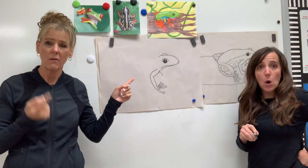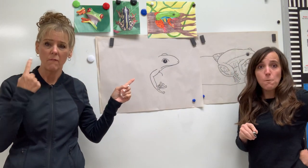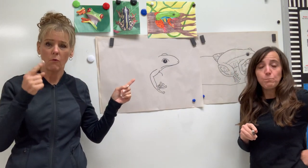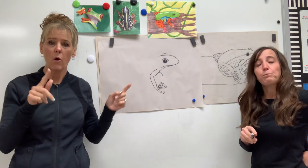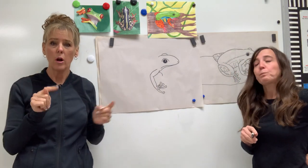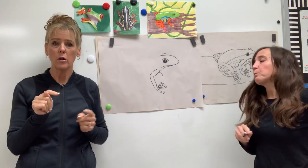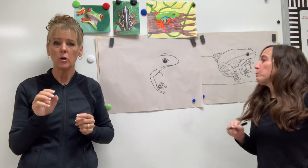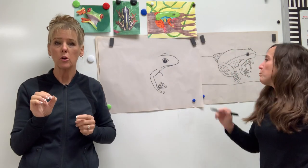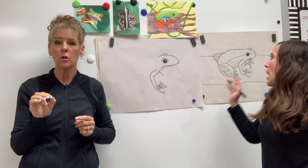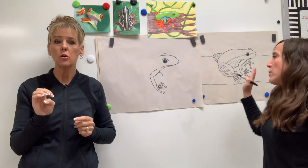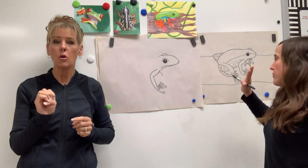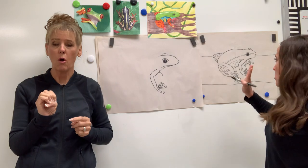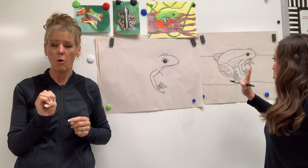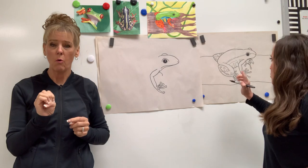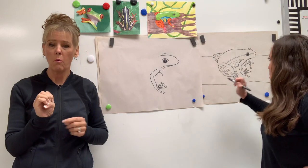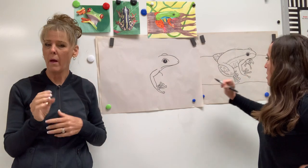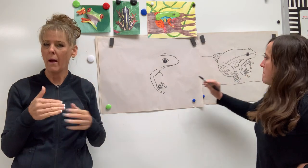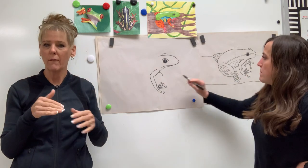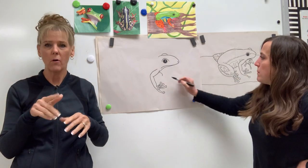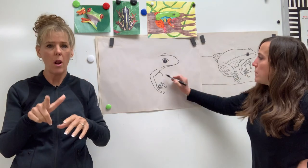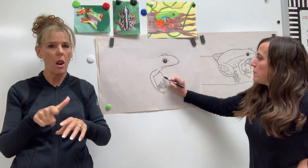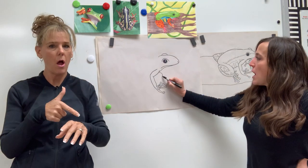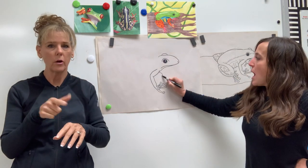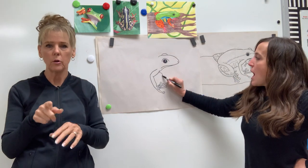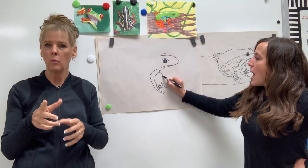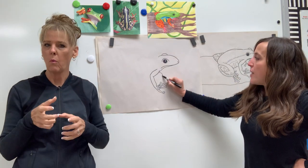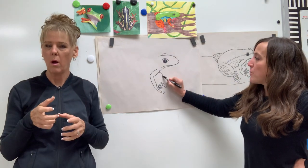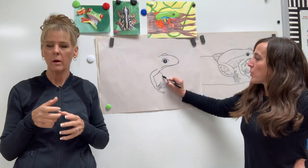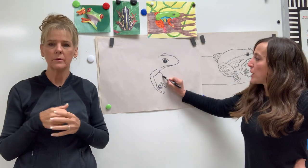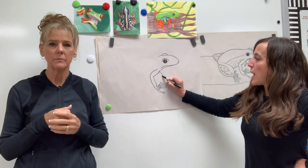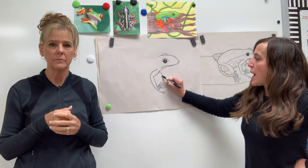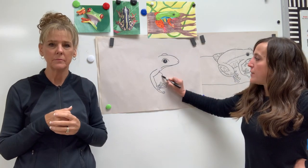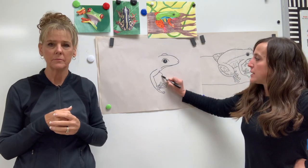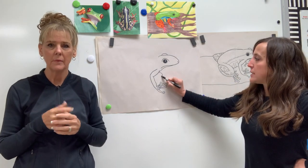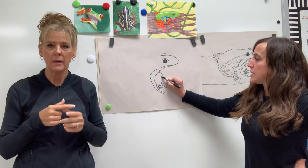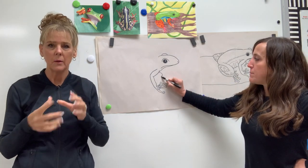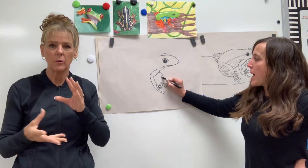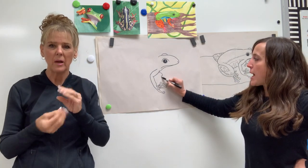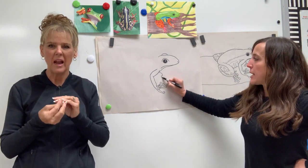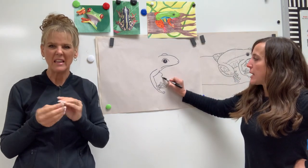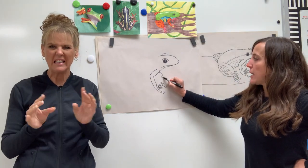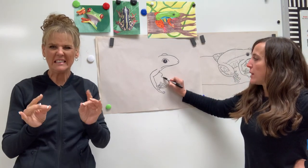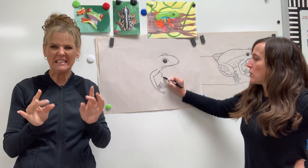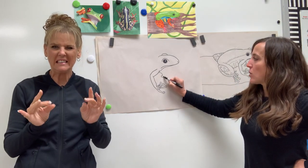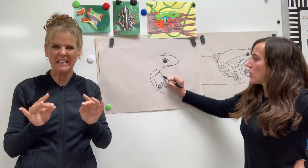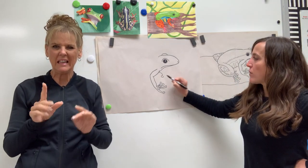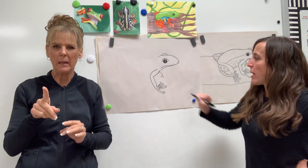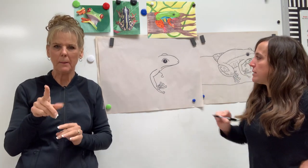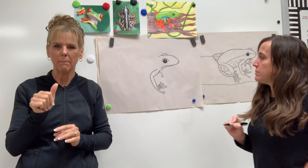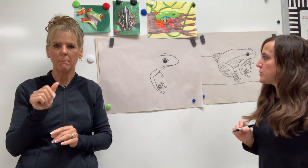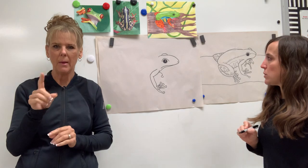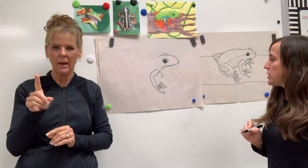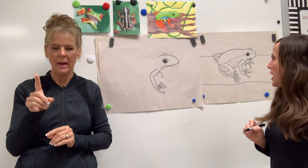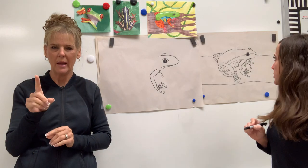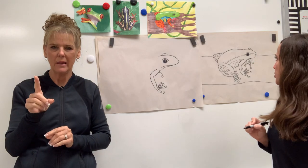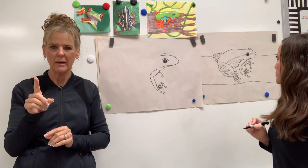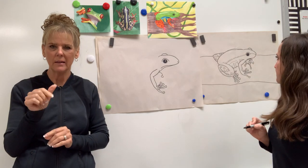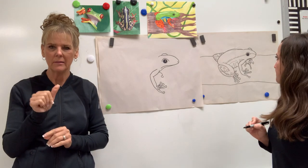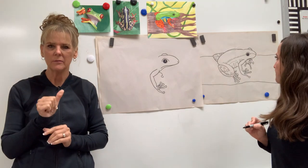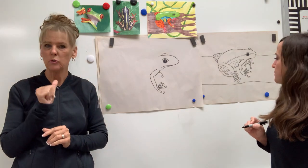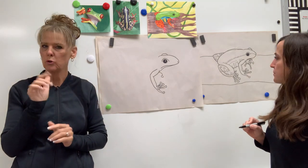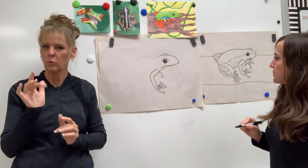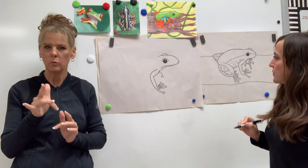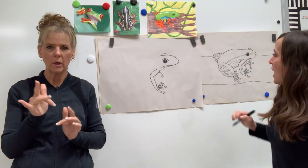a toe, however long you want. And then we're gonna add that sticky padding, a little curve line, don't